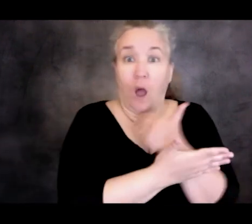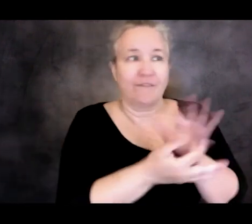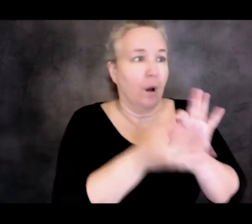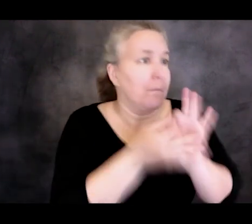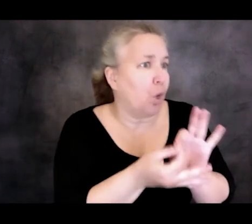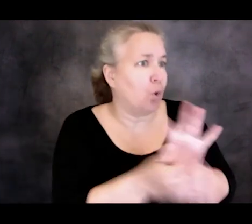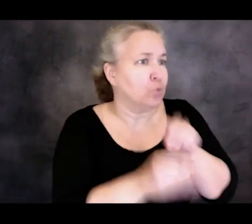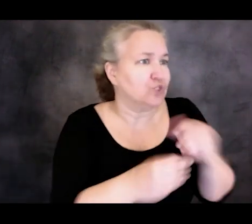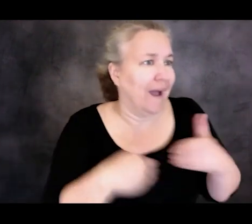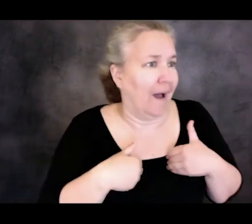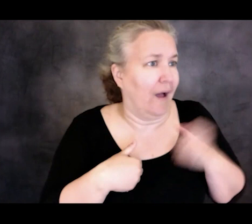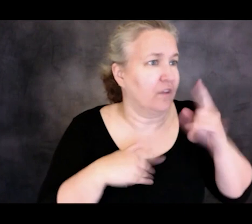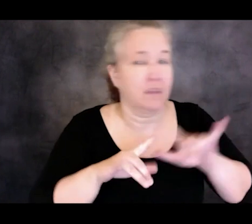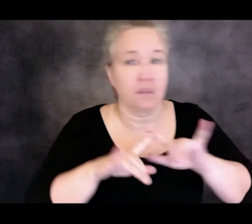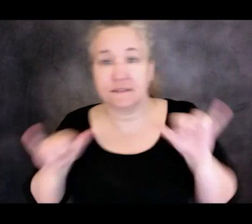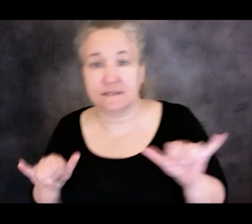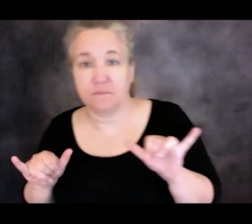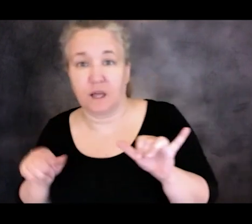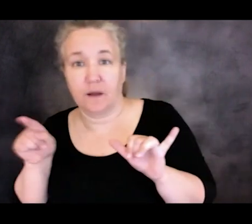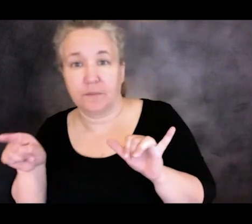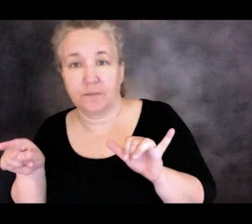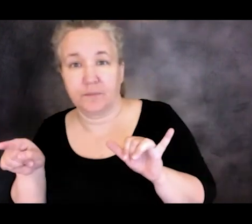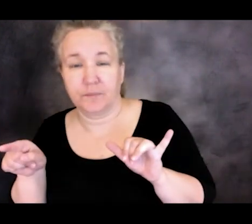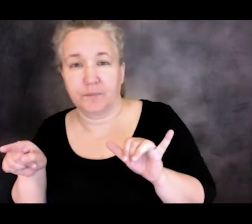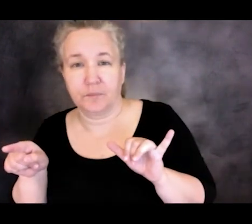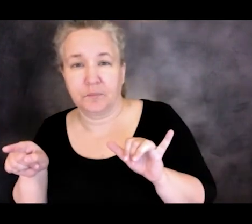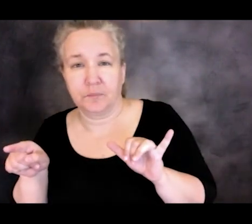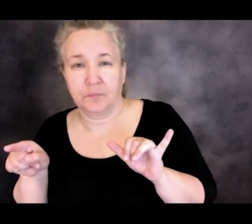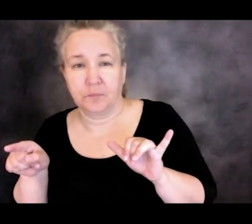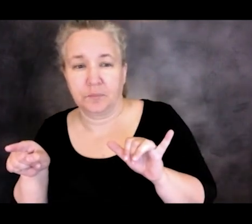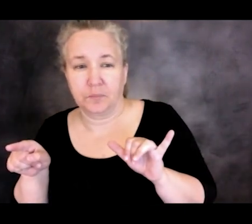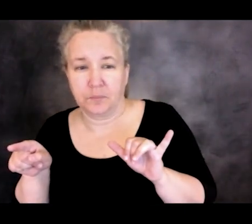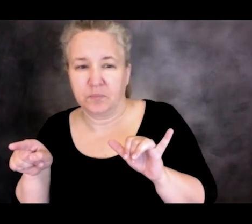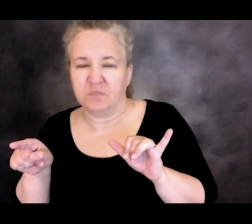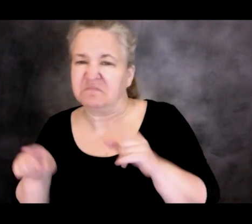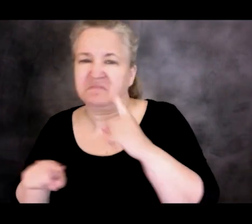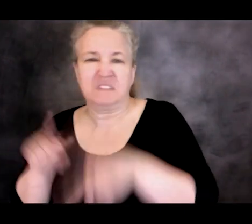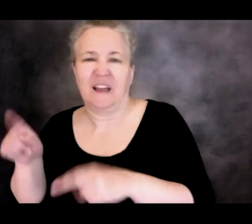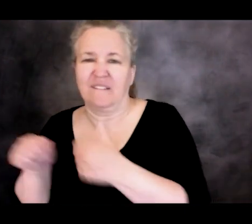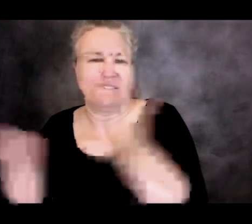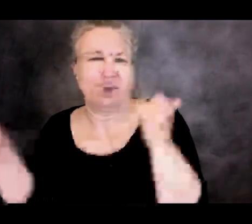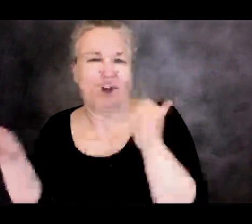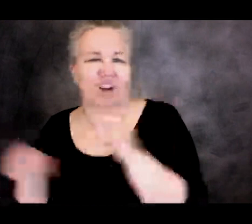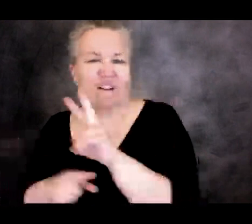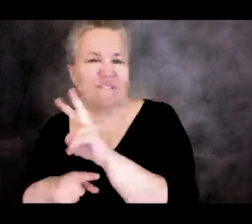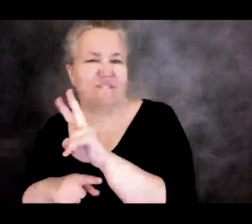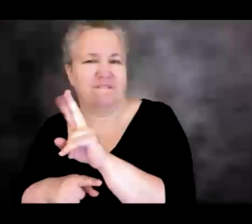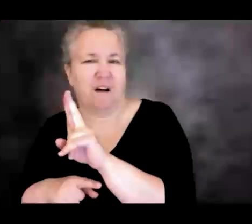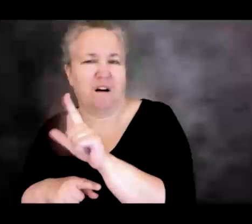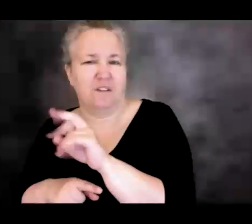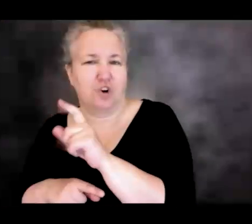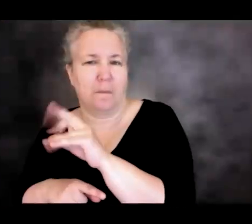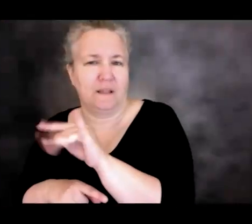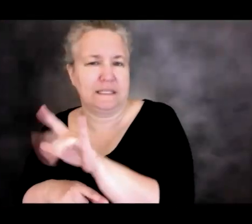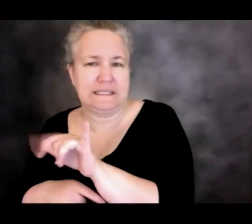on one hand, but at the same time, an inability to escape their vulnerability.